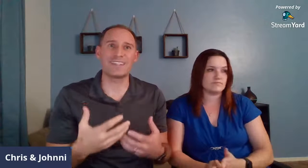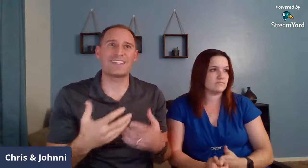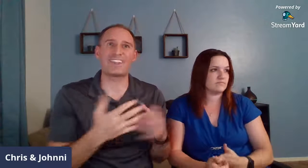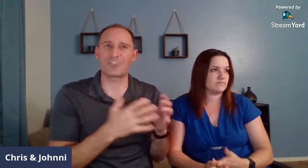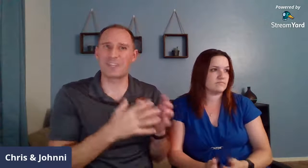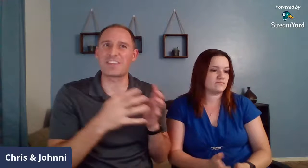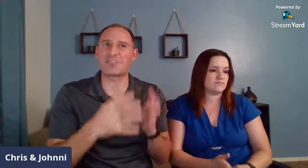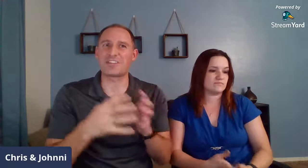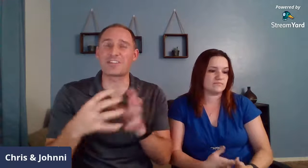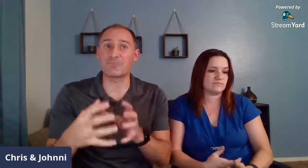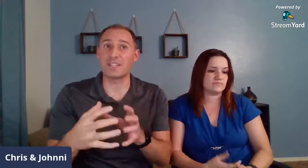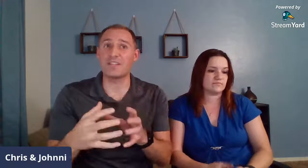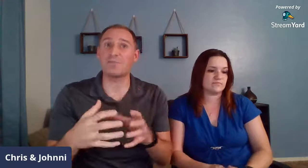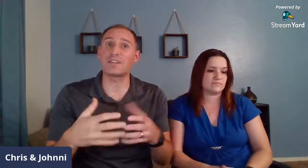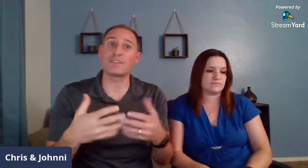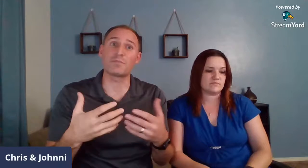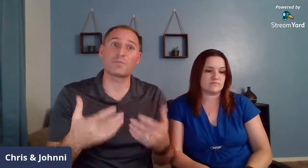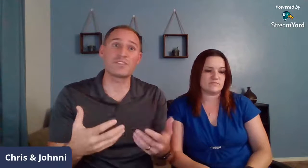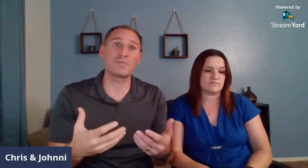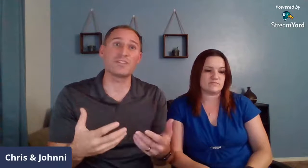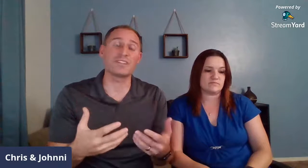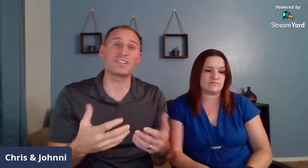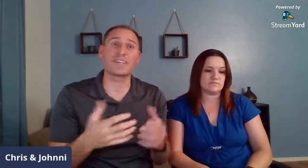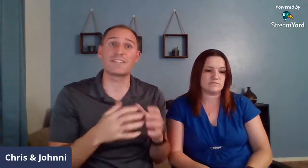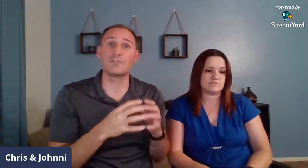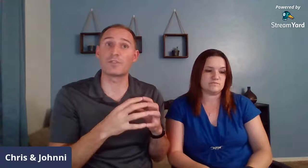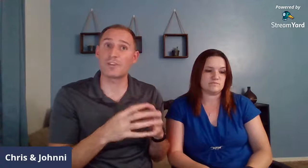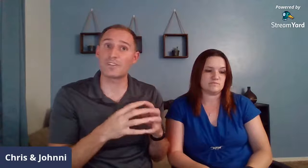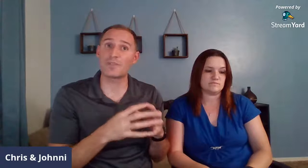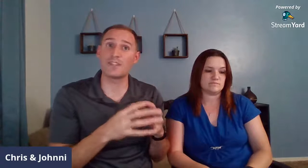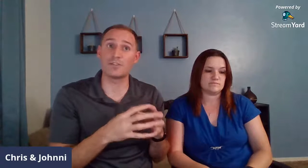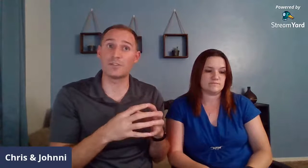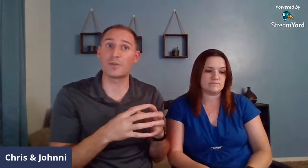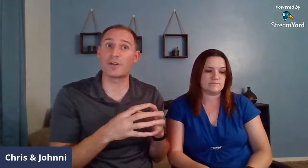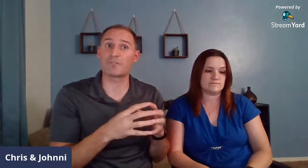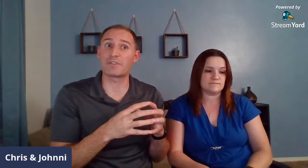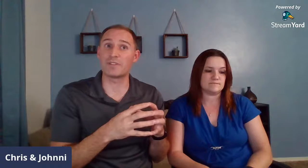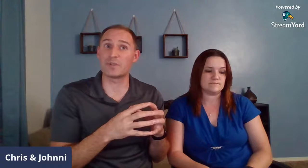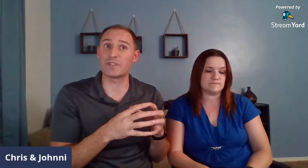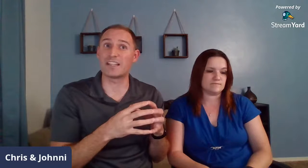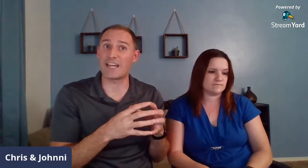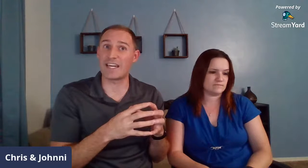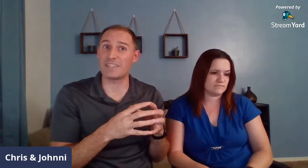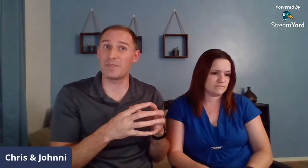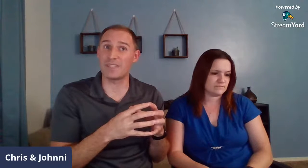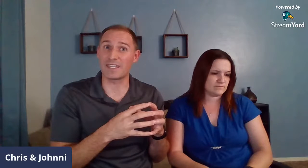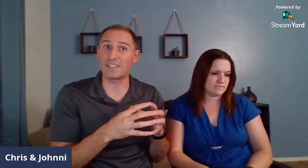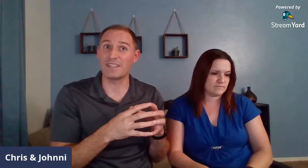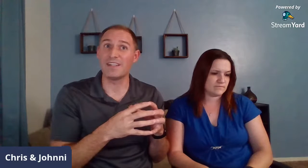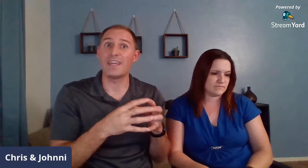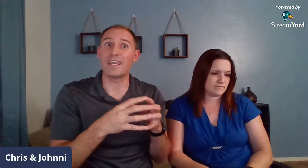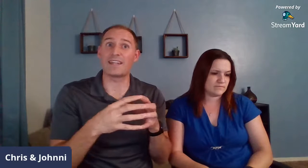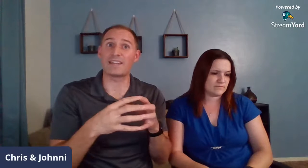be 3, 3, 3, but the principle is that if you learn something new, we want to review it a lot in the beginning and